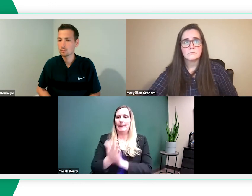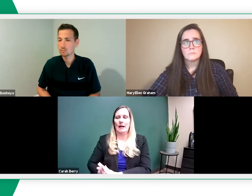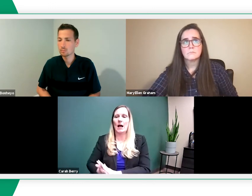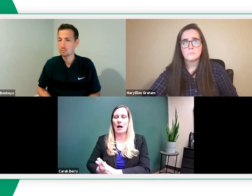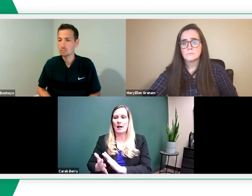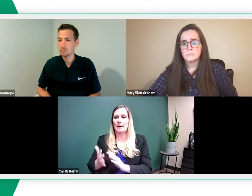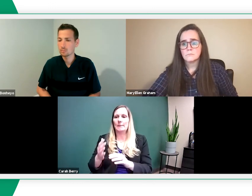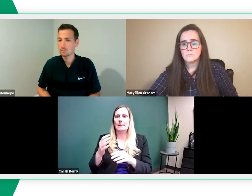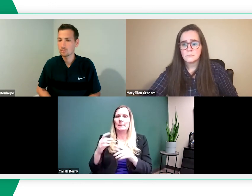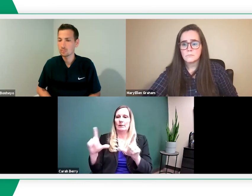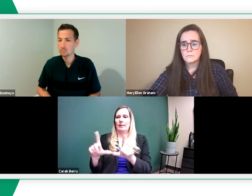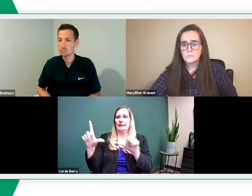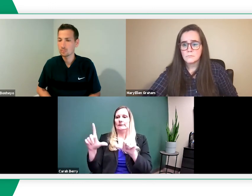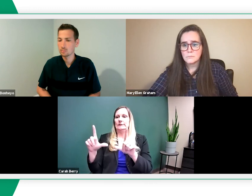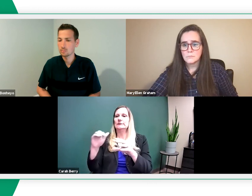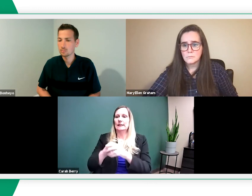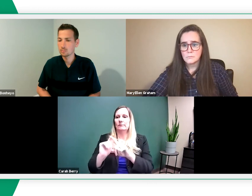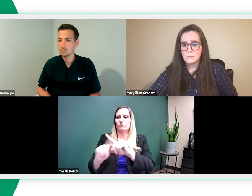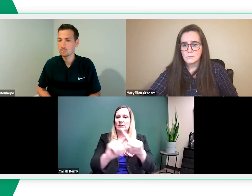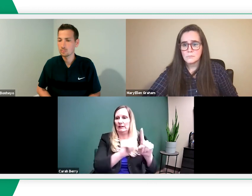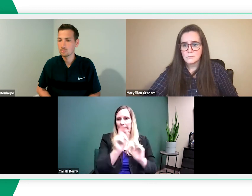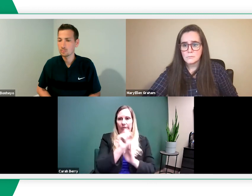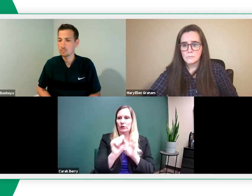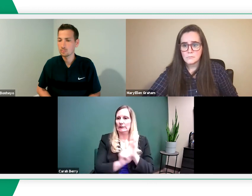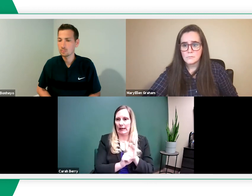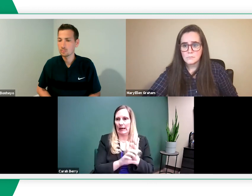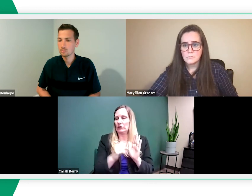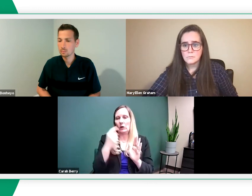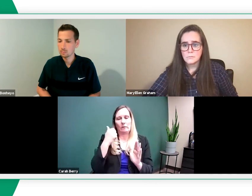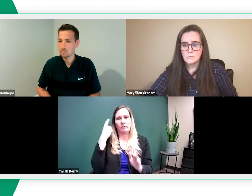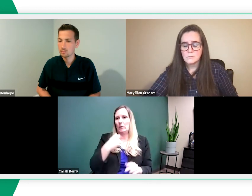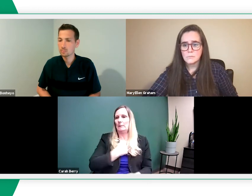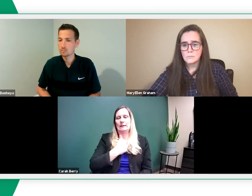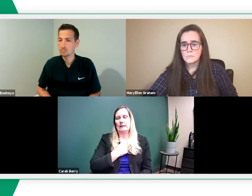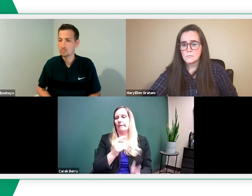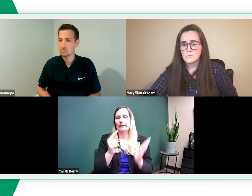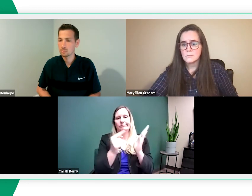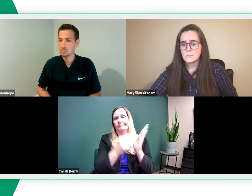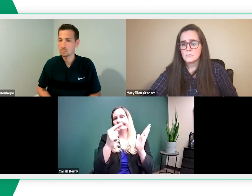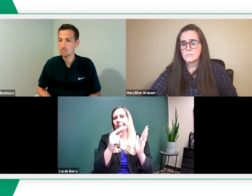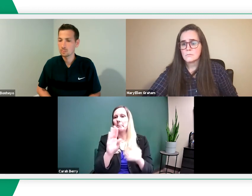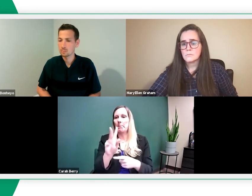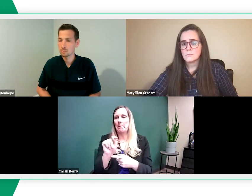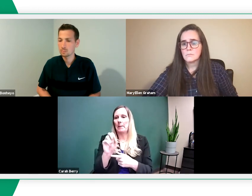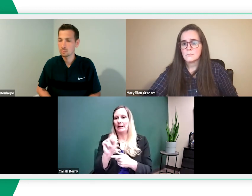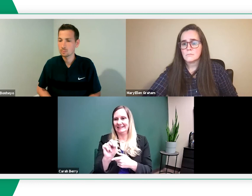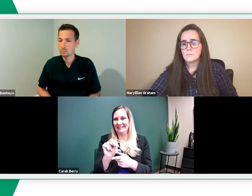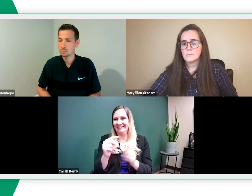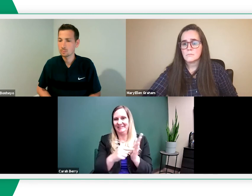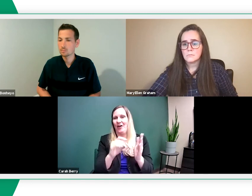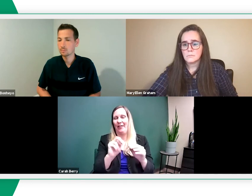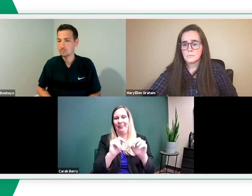an advisor can become licensed in different states. For me,